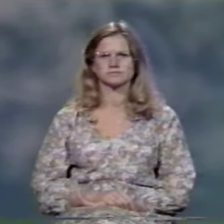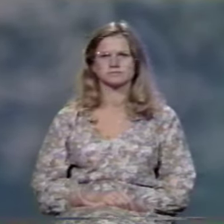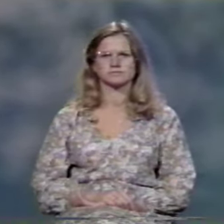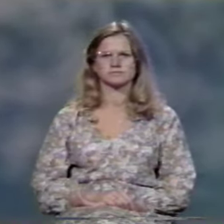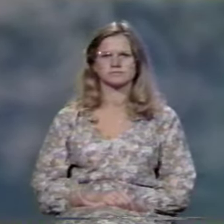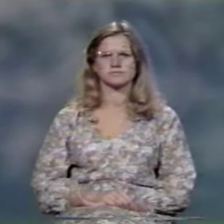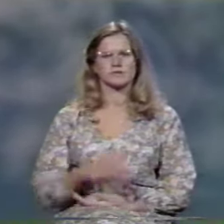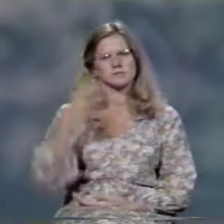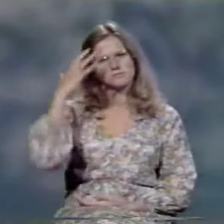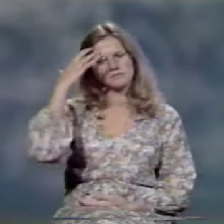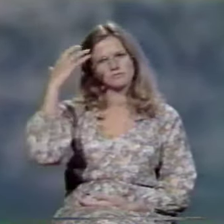Memorize.